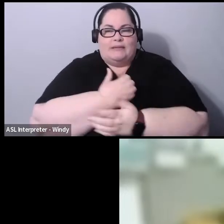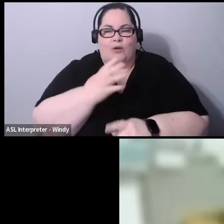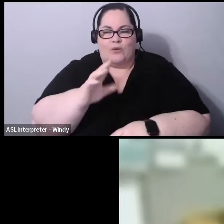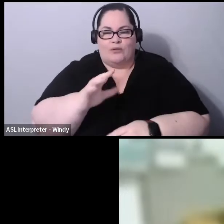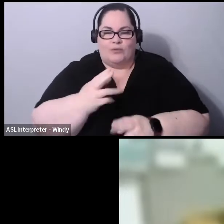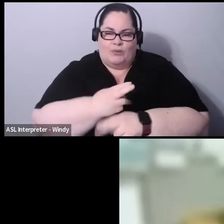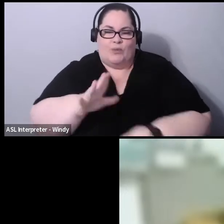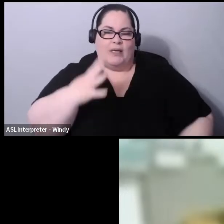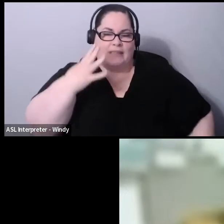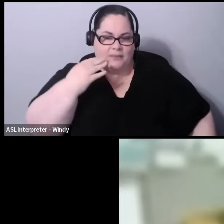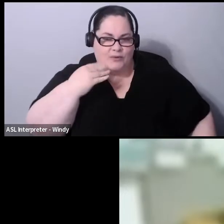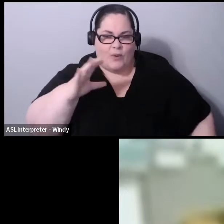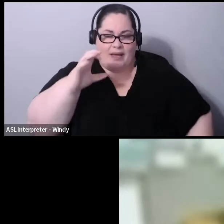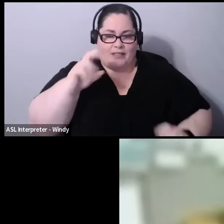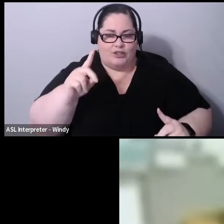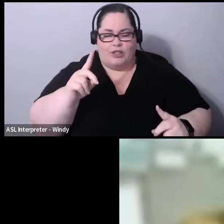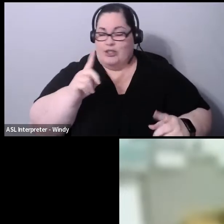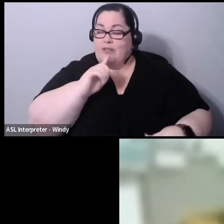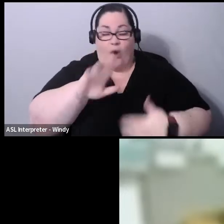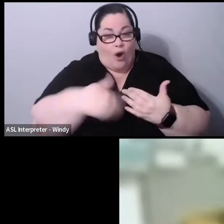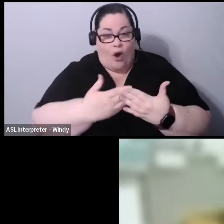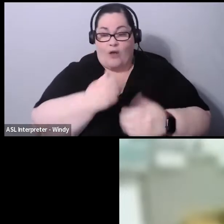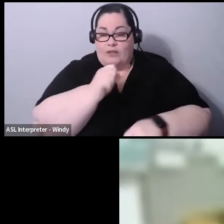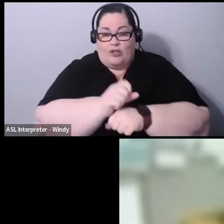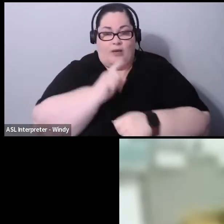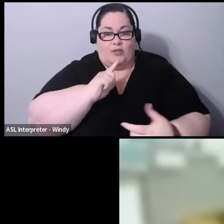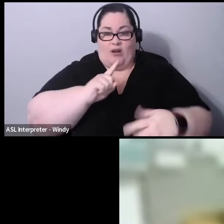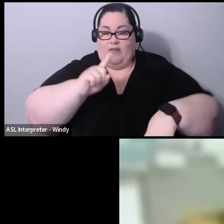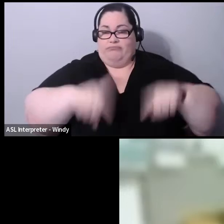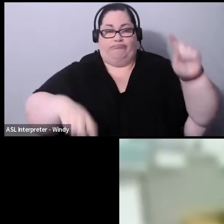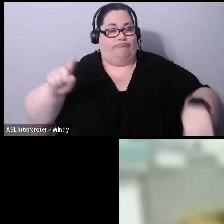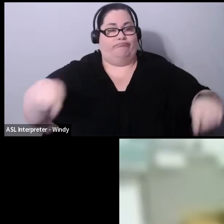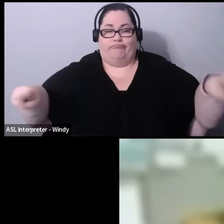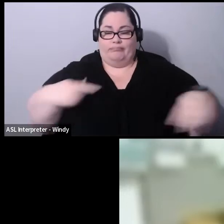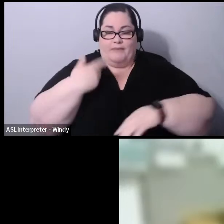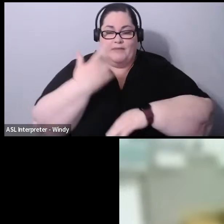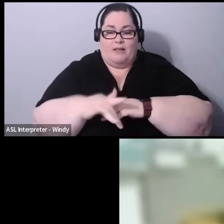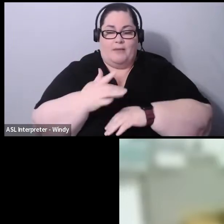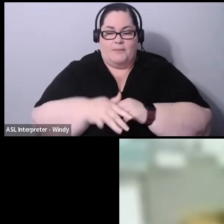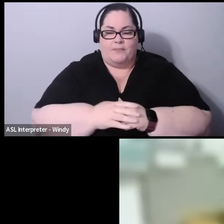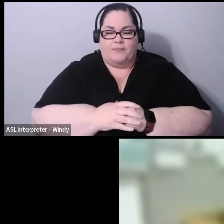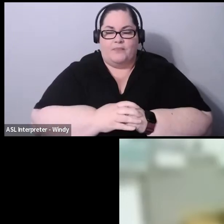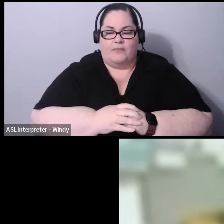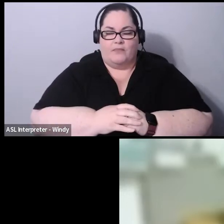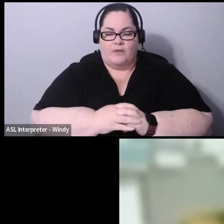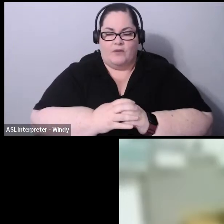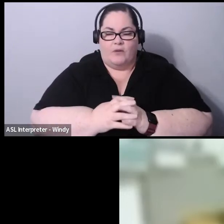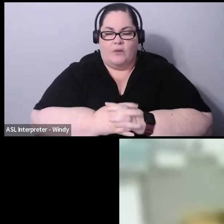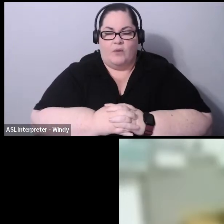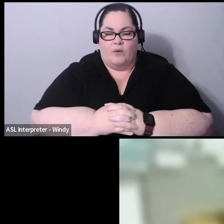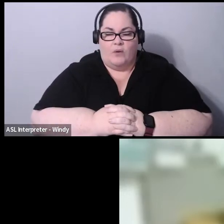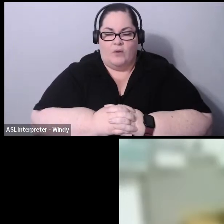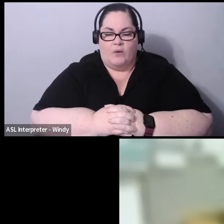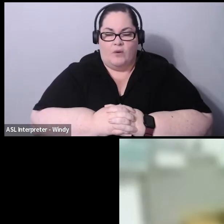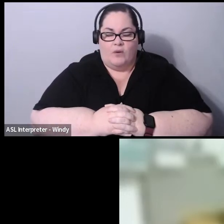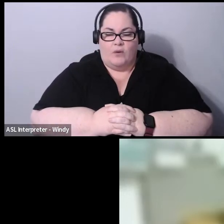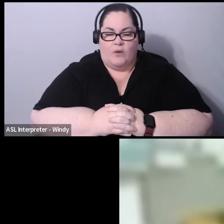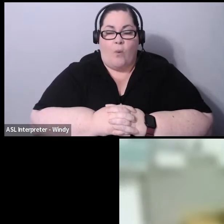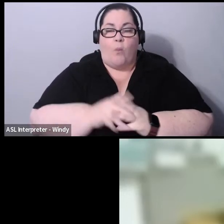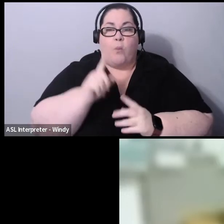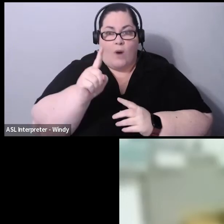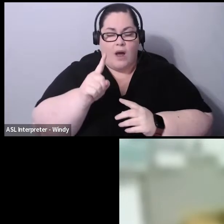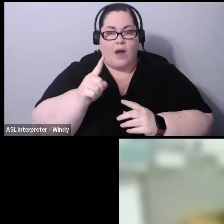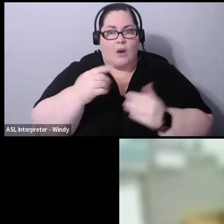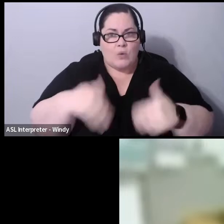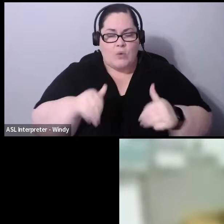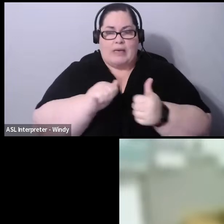in education, all the jobs that are there. The one sector that is truly competitive